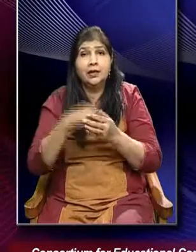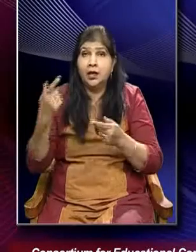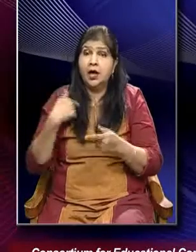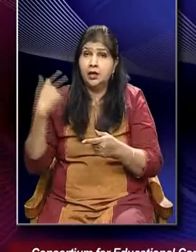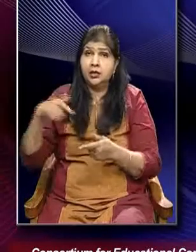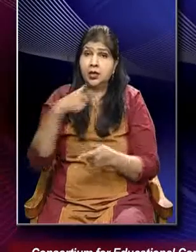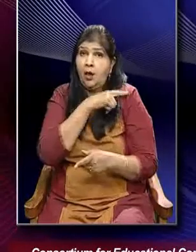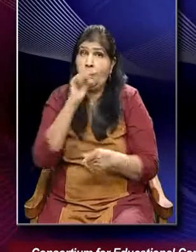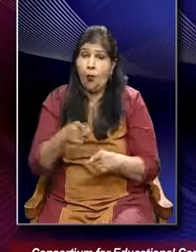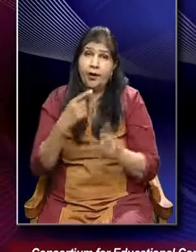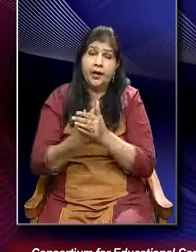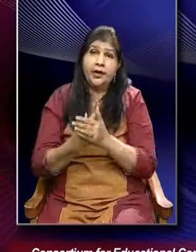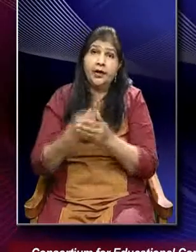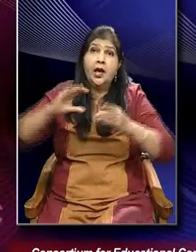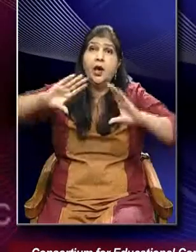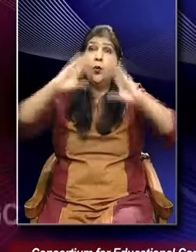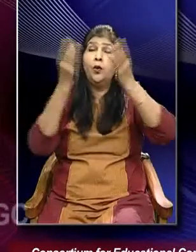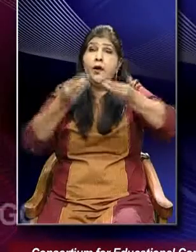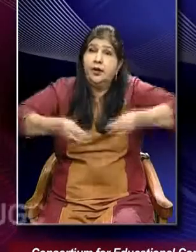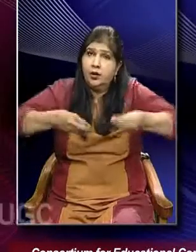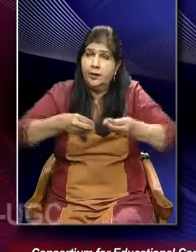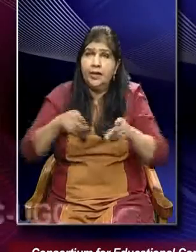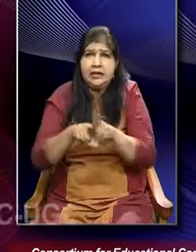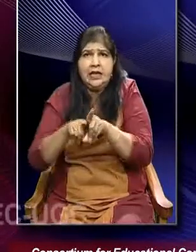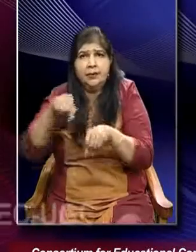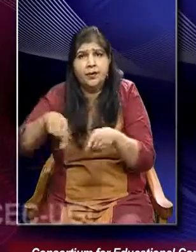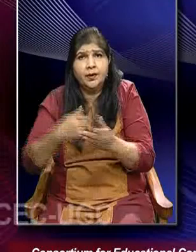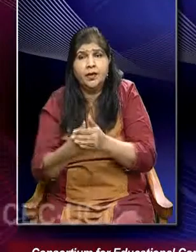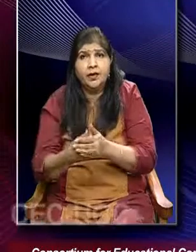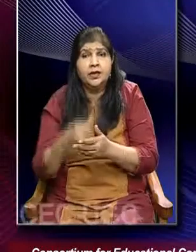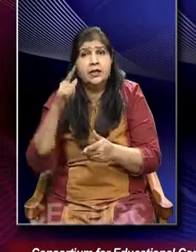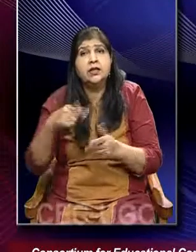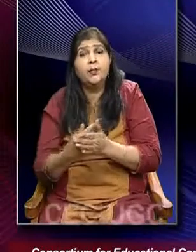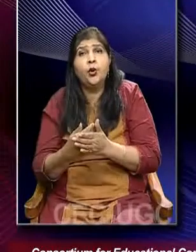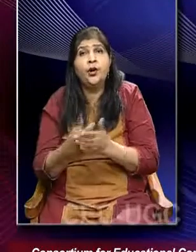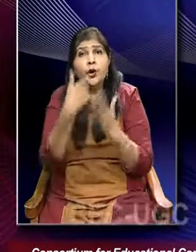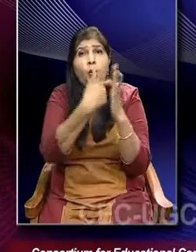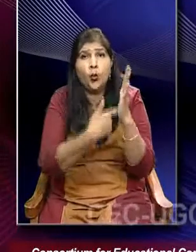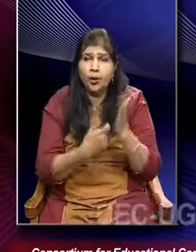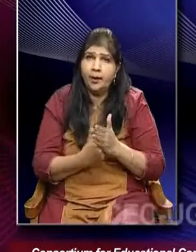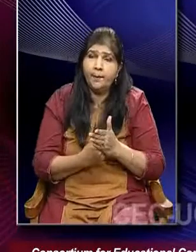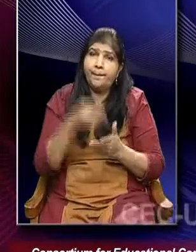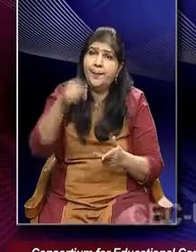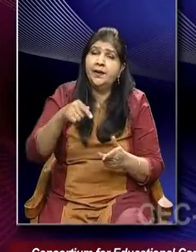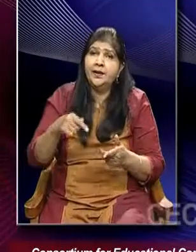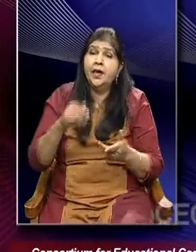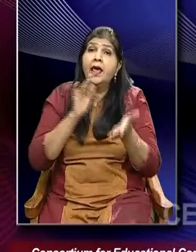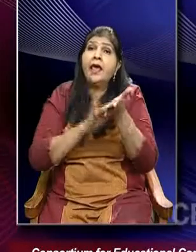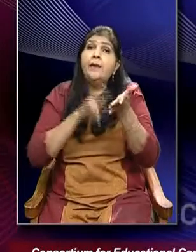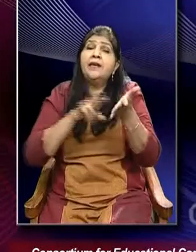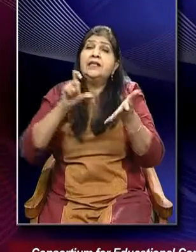economy. Alongside that, today there is an important role played by